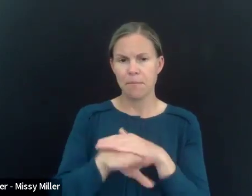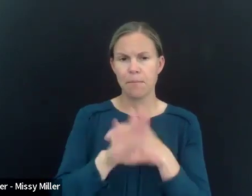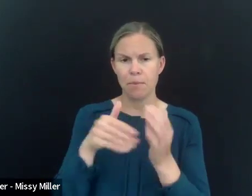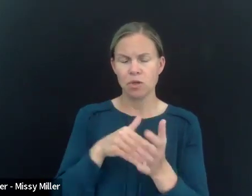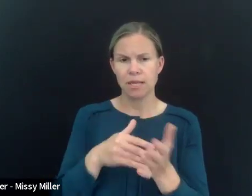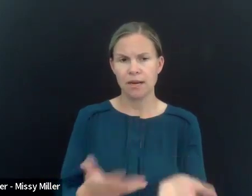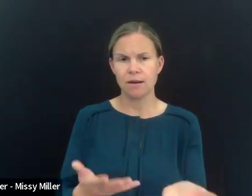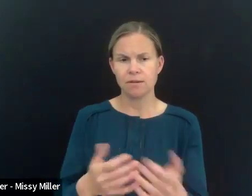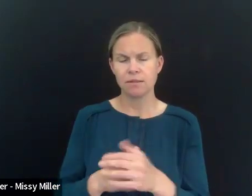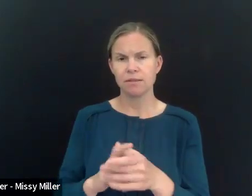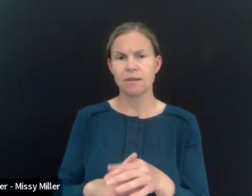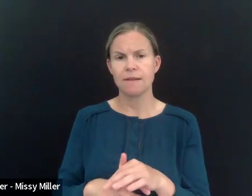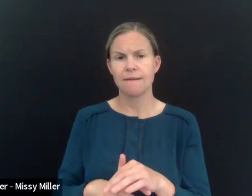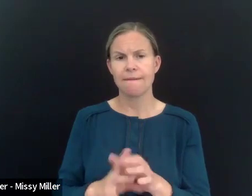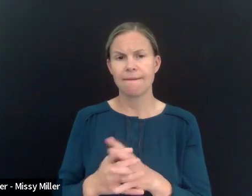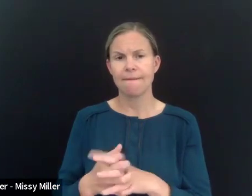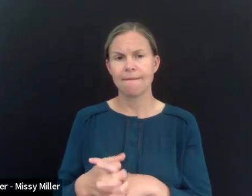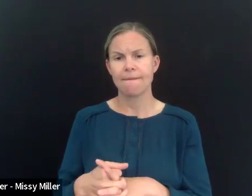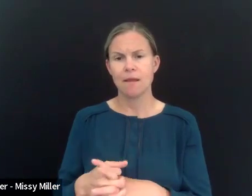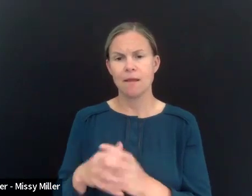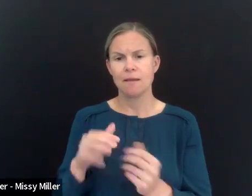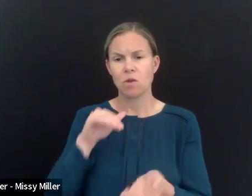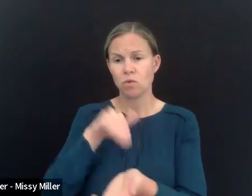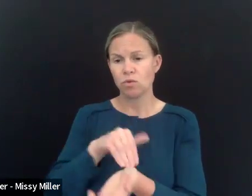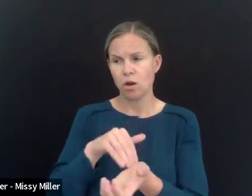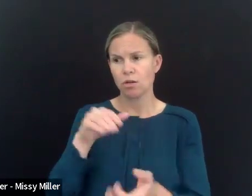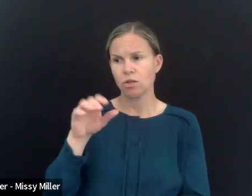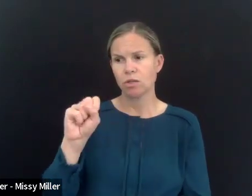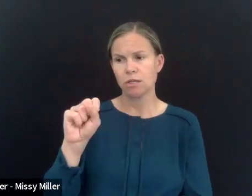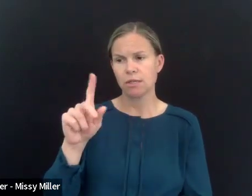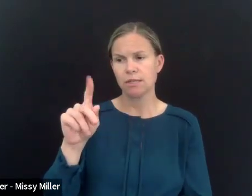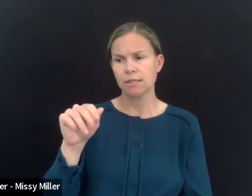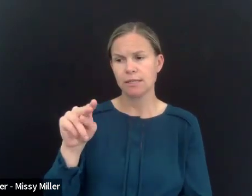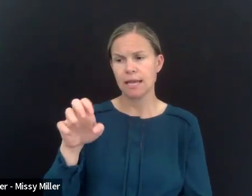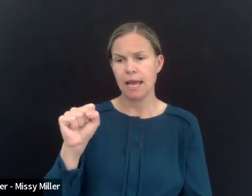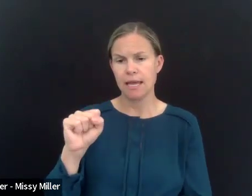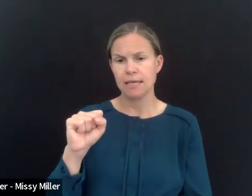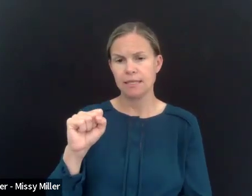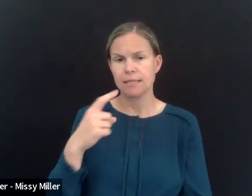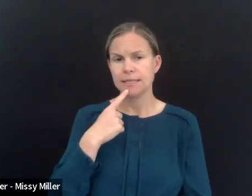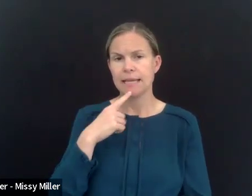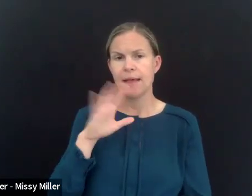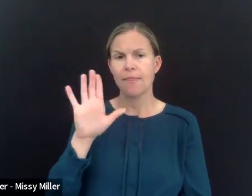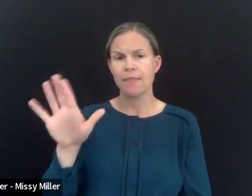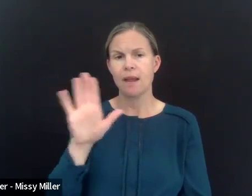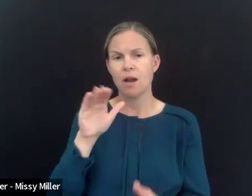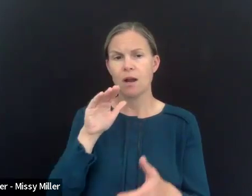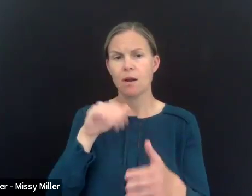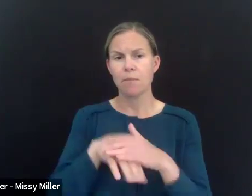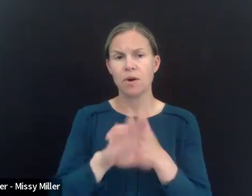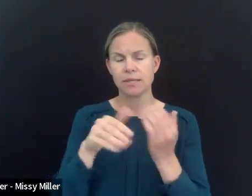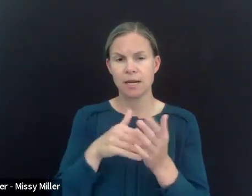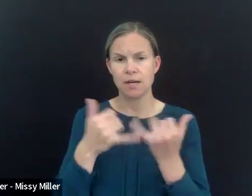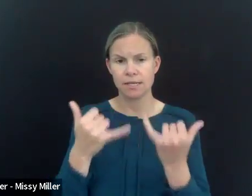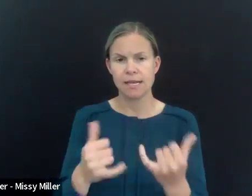mentioned that she is, the birth center is now ready to operate and ready to go. So we'll make sure that